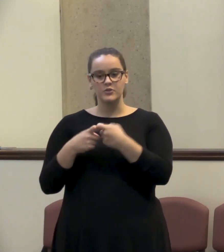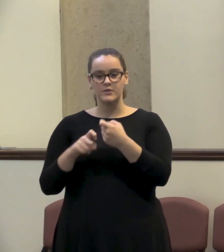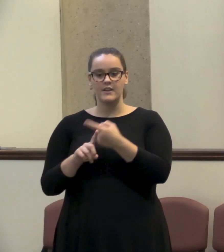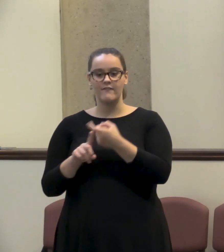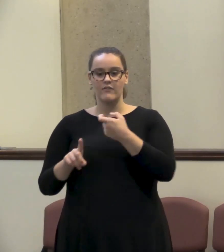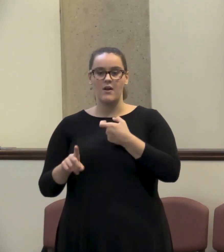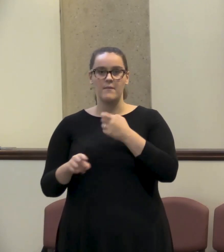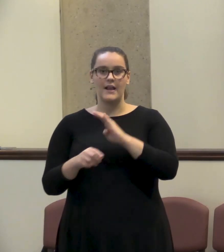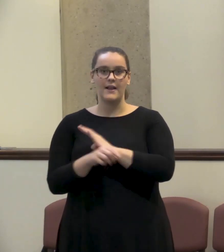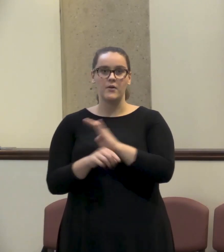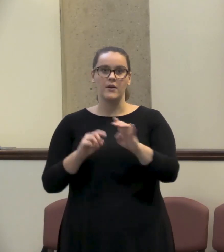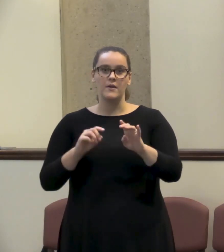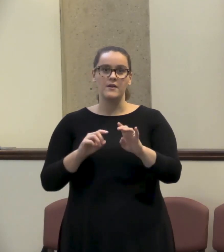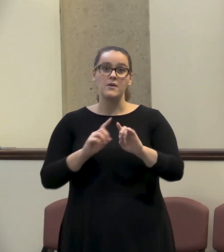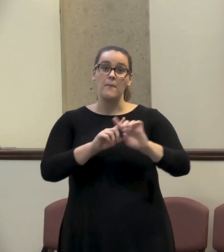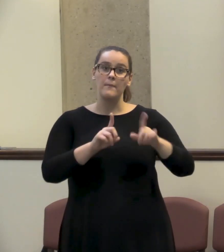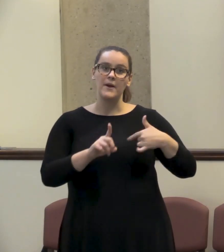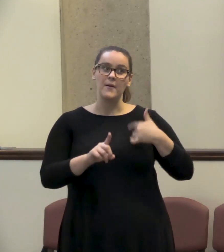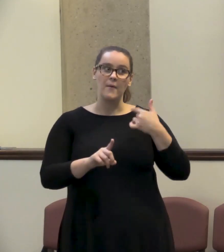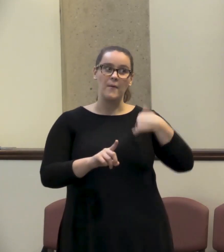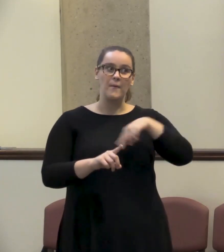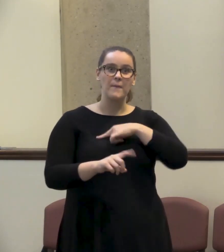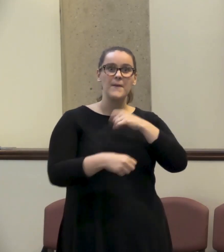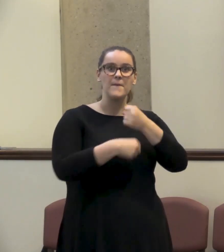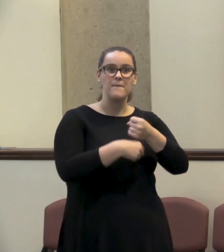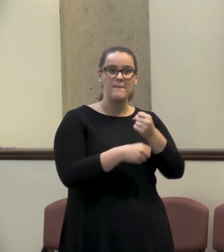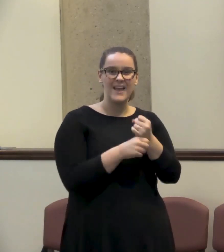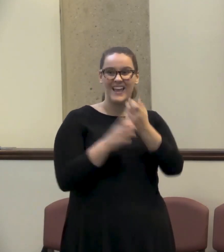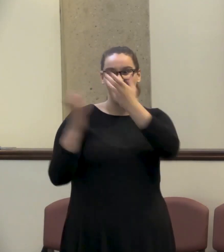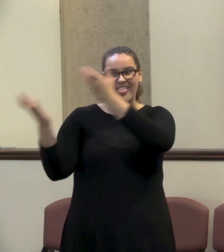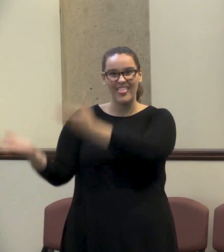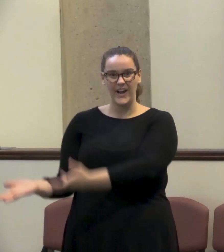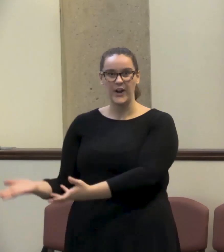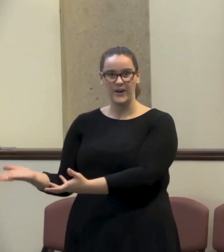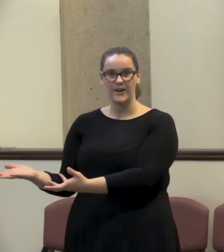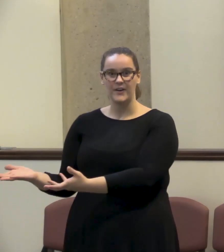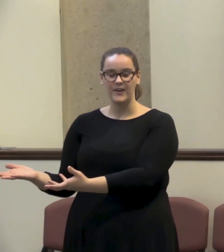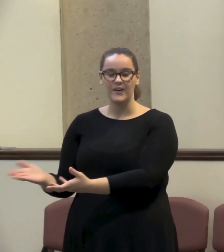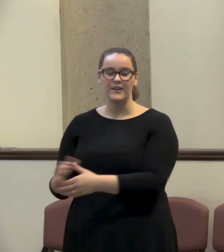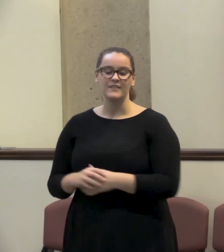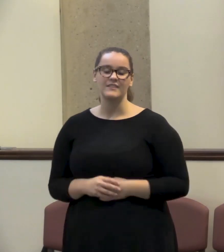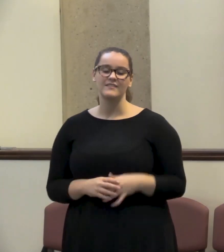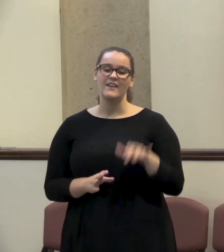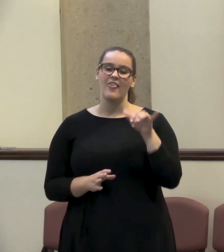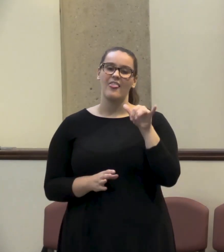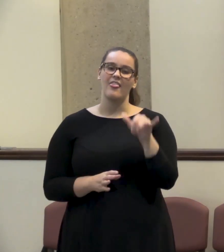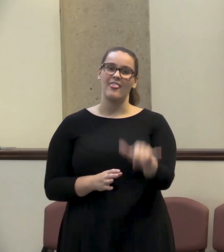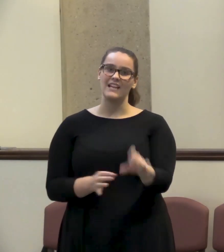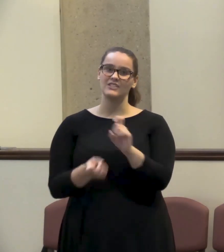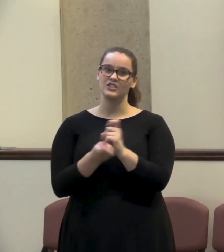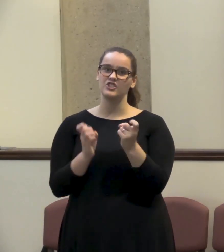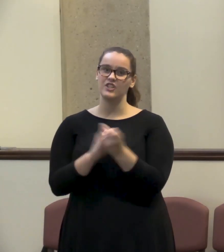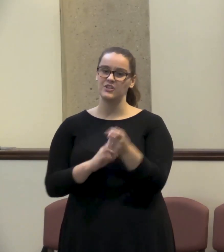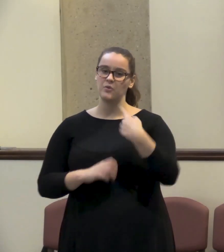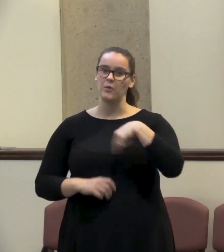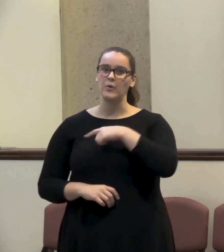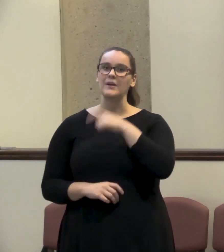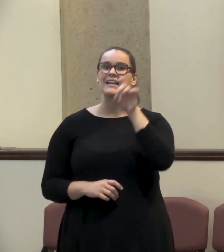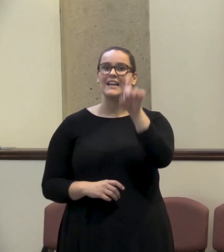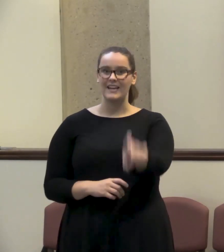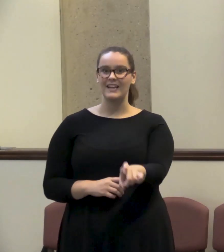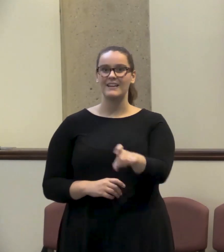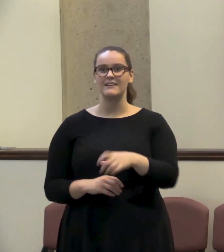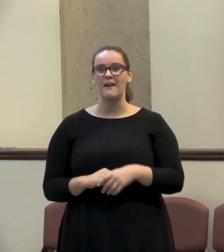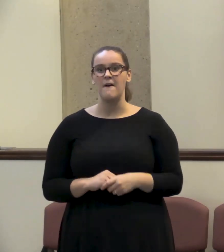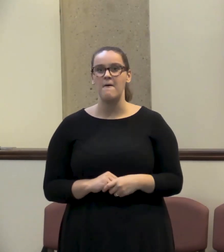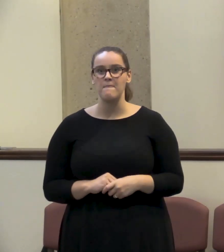our buses with electricity that we generate on site. And that's the kind of movement that I think we need to make, and it's the movement we can make.